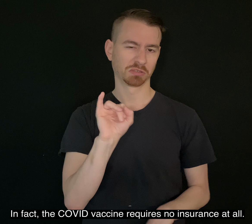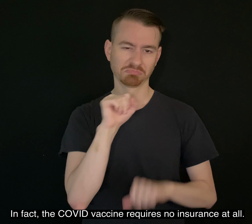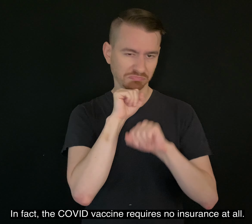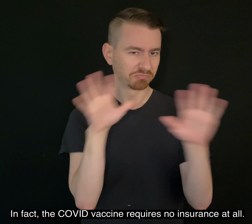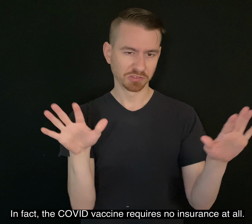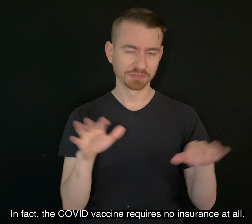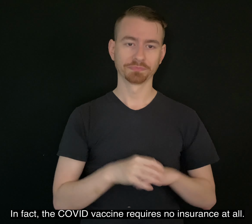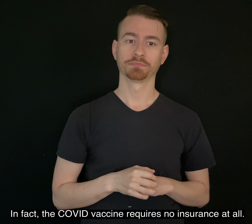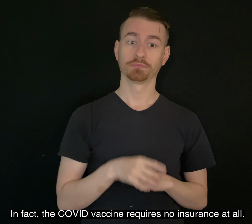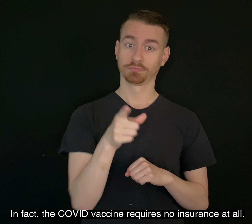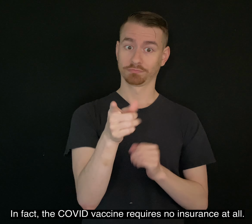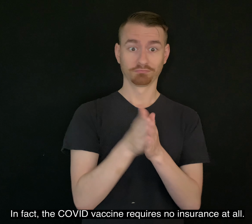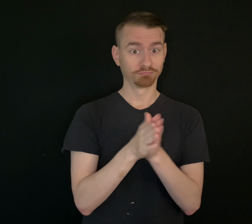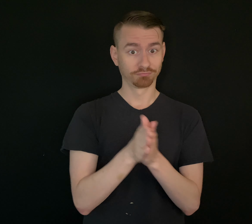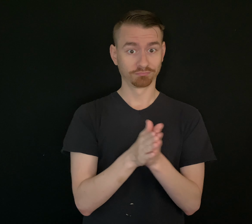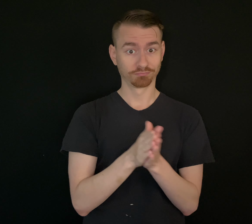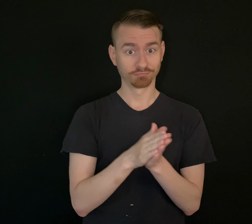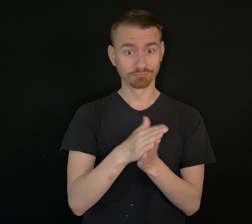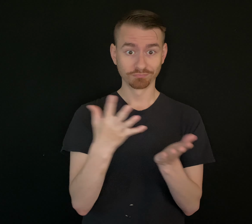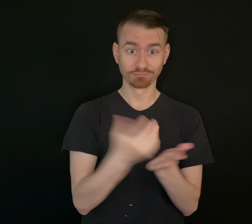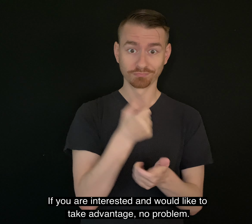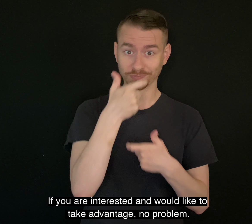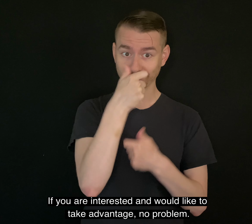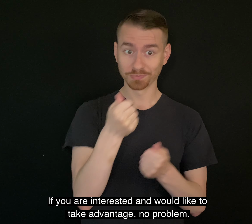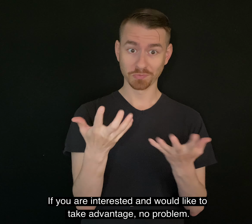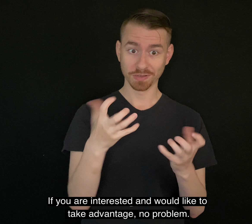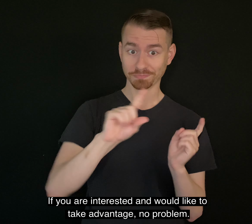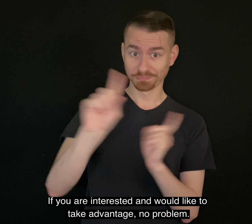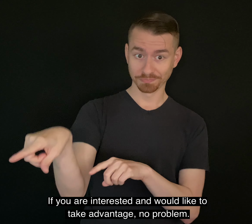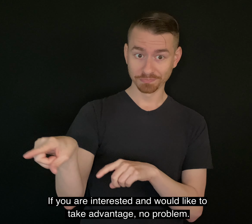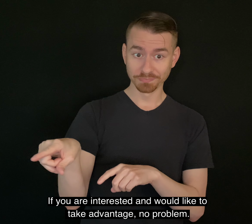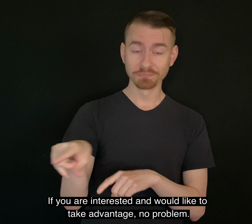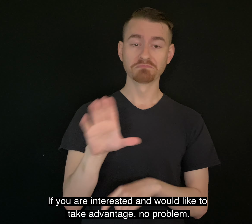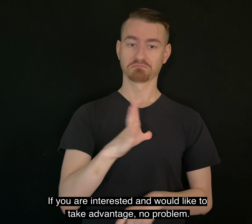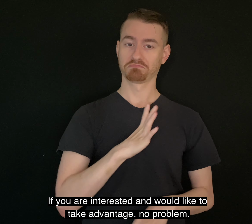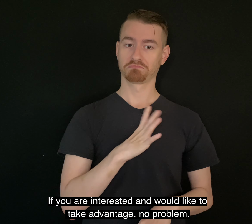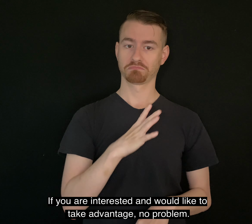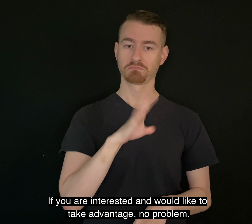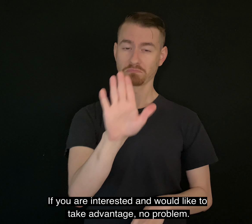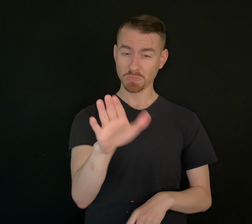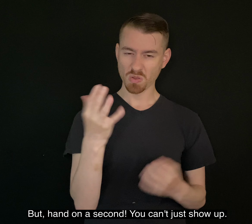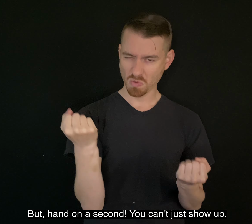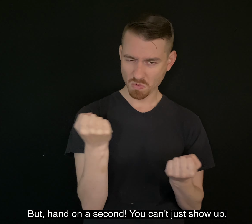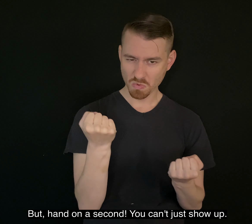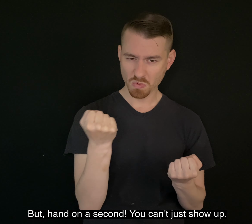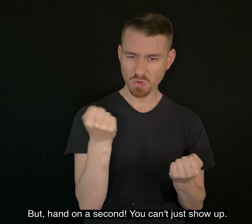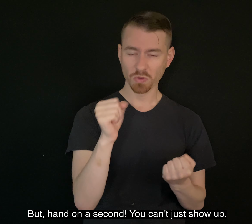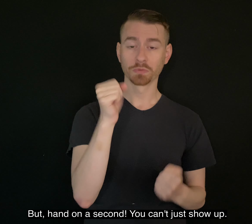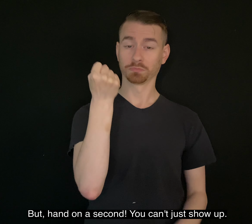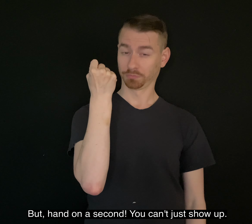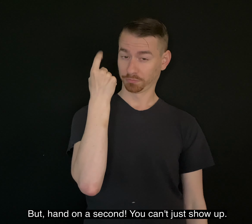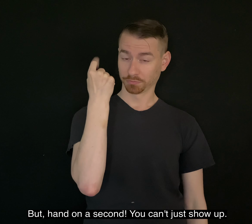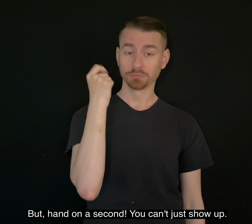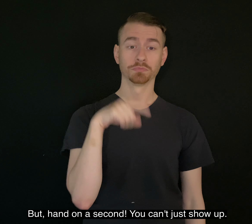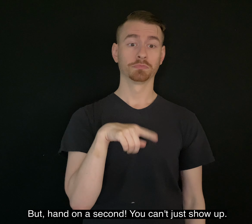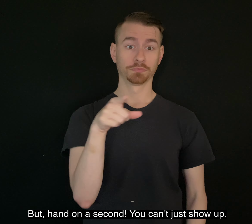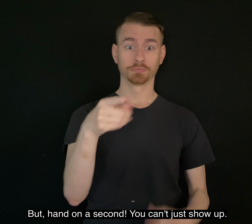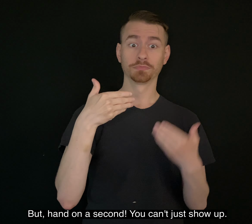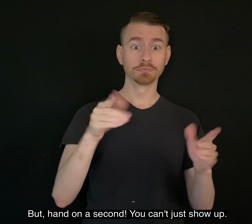requires no insurance at all. If you're interested and would like to take advantage, no problem. But hang on a second. You can't just